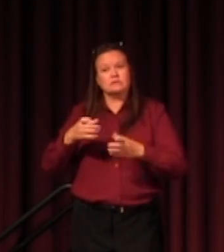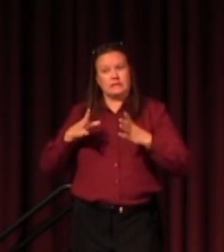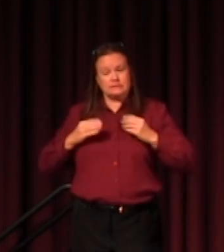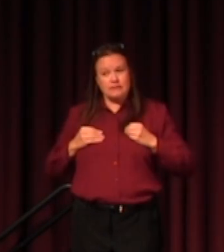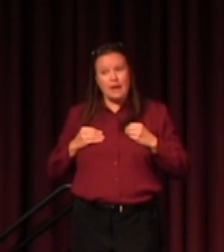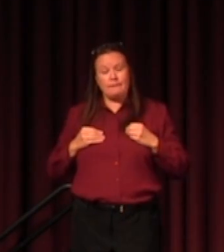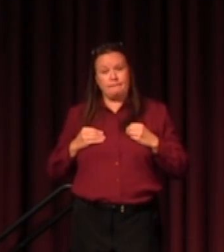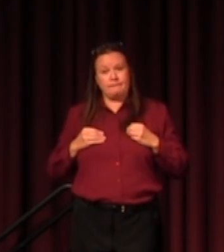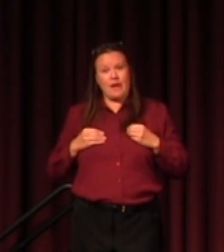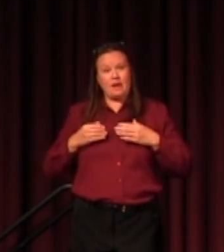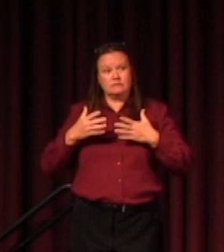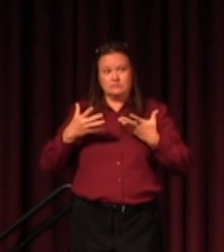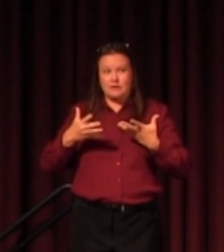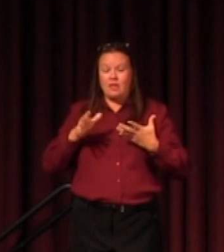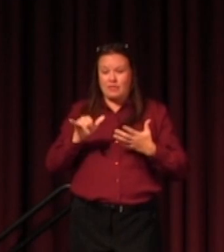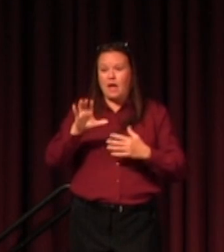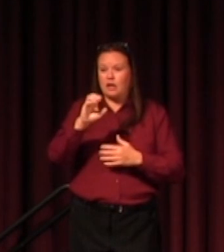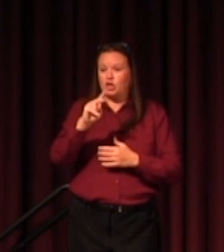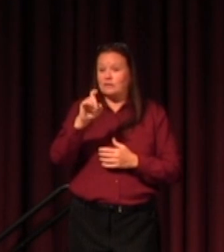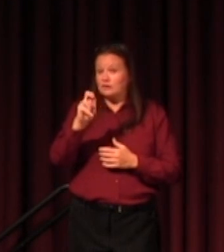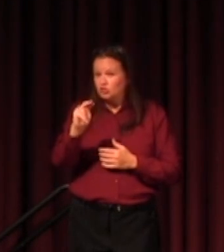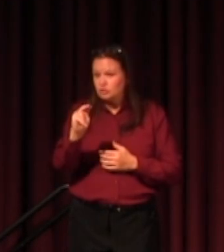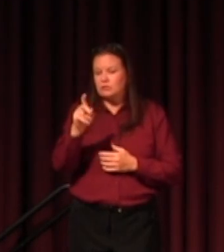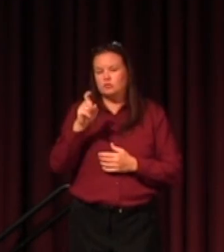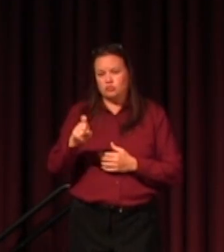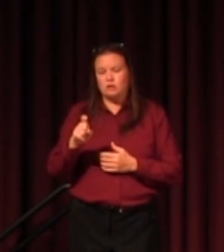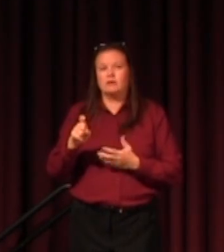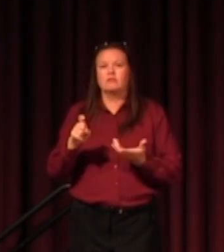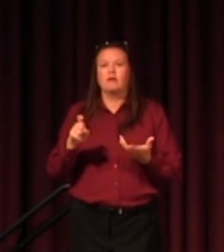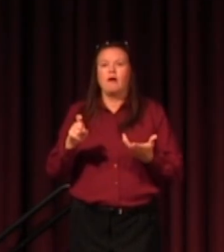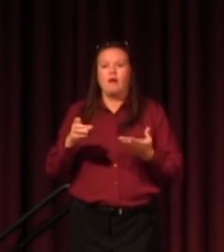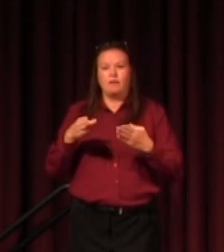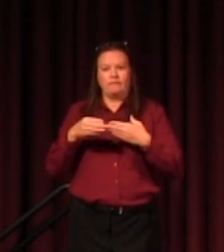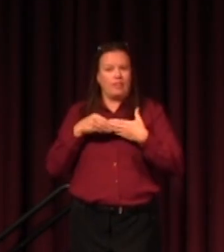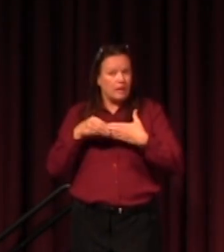goal is to make sure we have shared accountability to make it go.